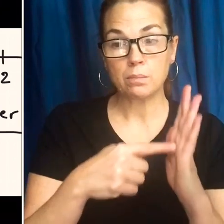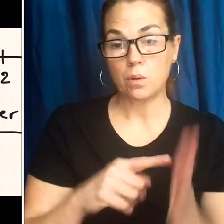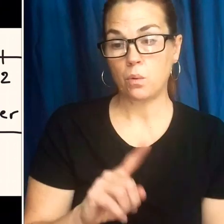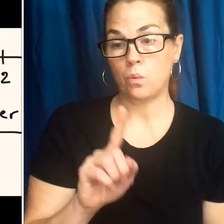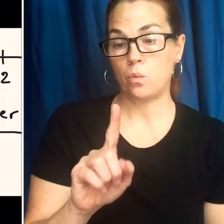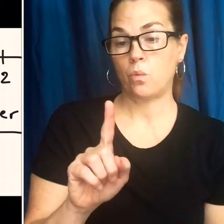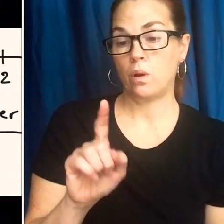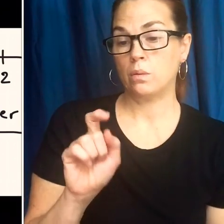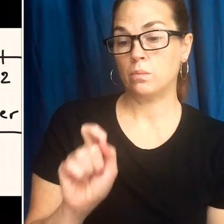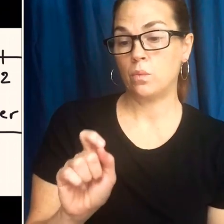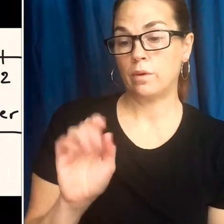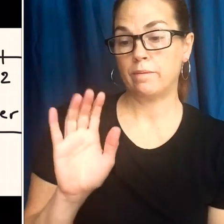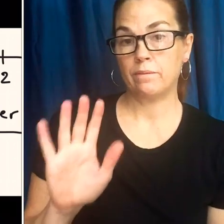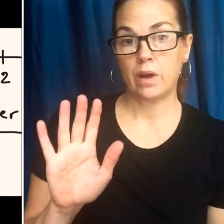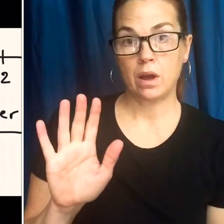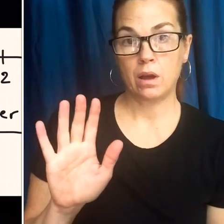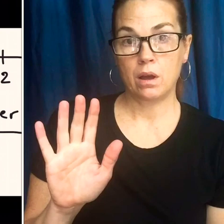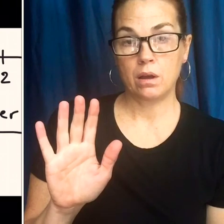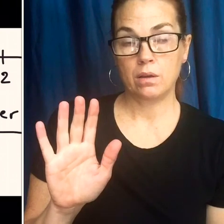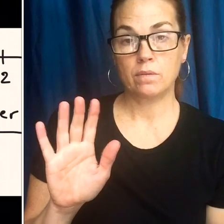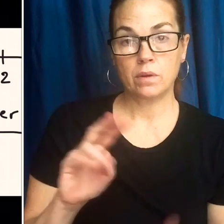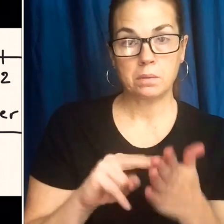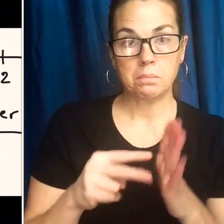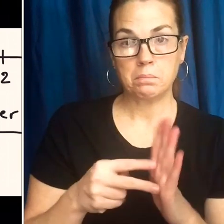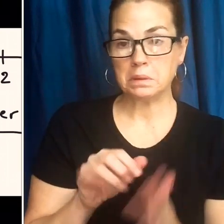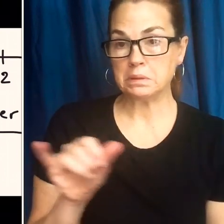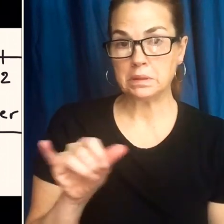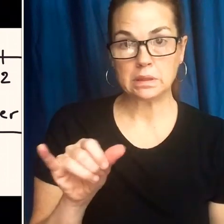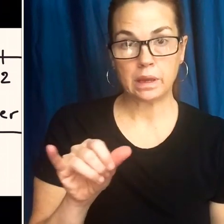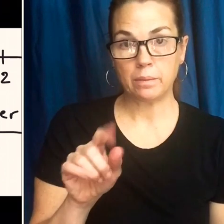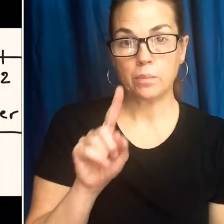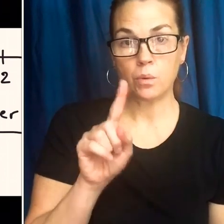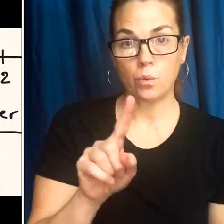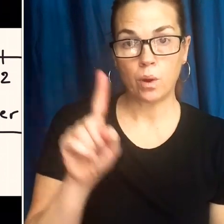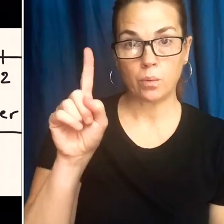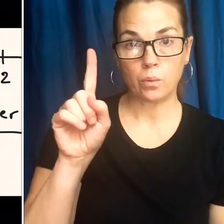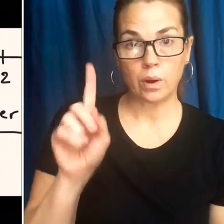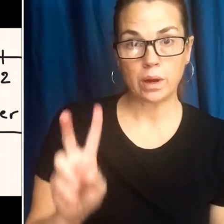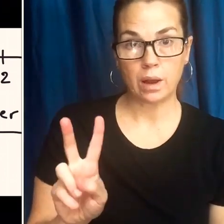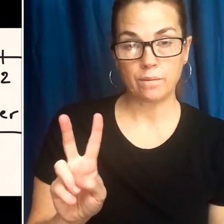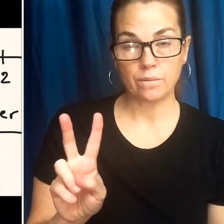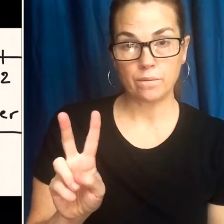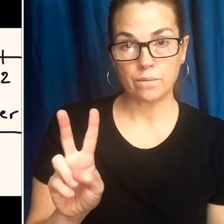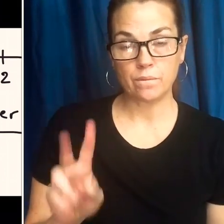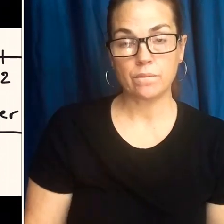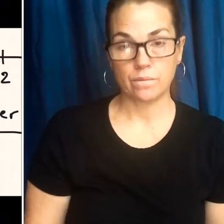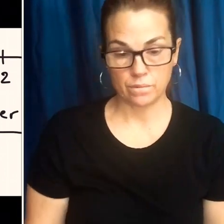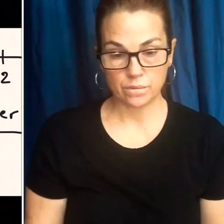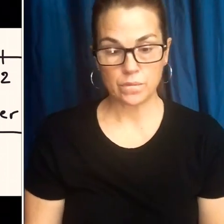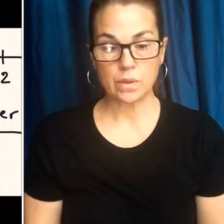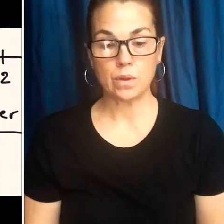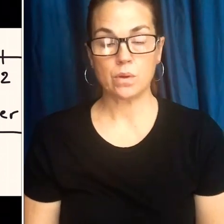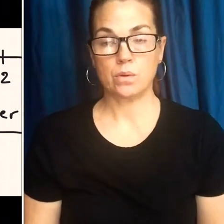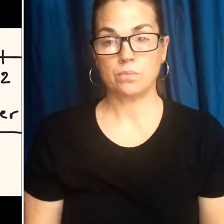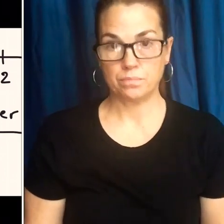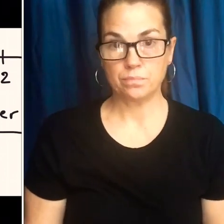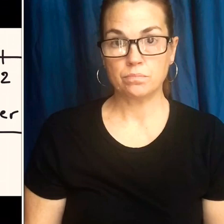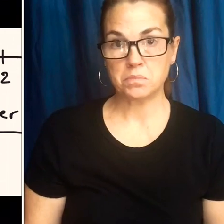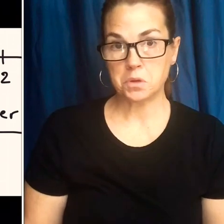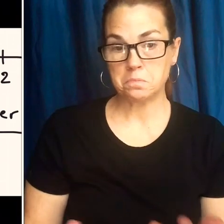would fit halfway between 1 and 2. The same thing, of course, would be true going the other